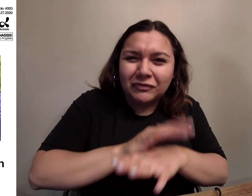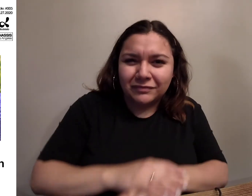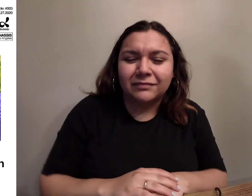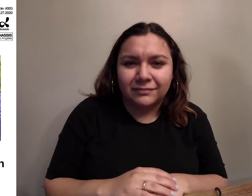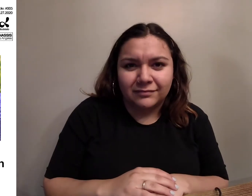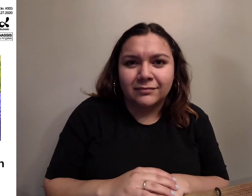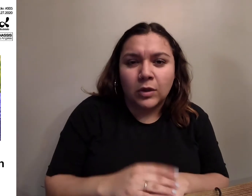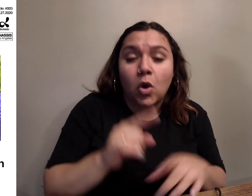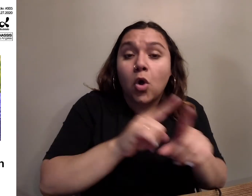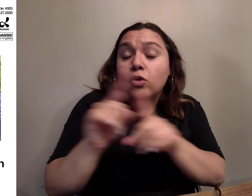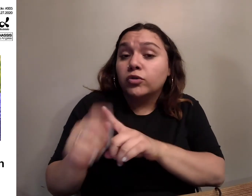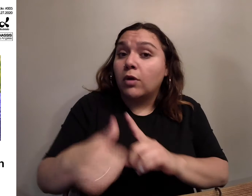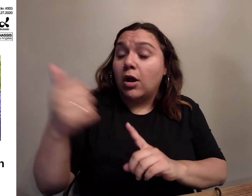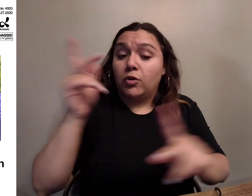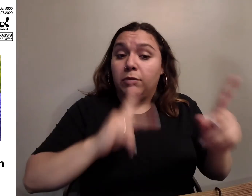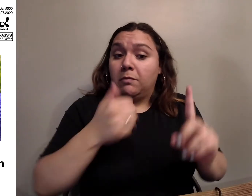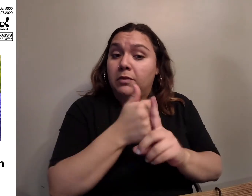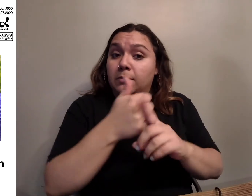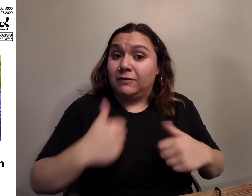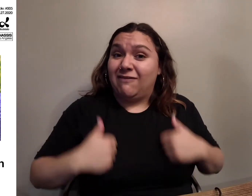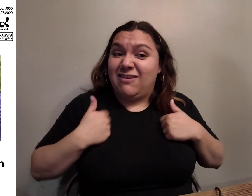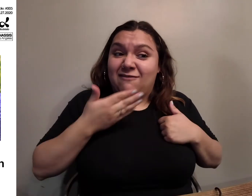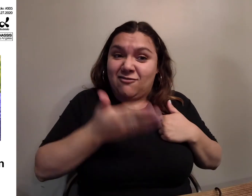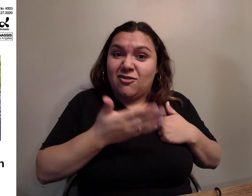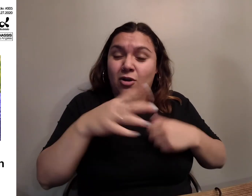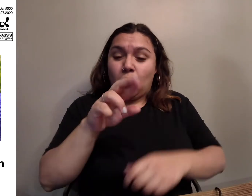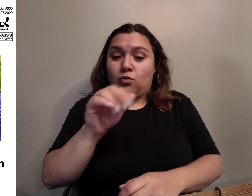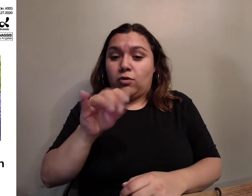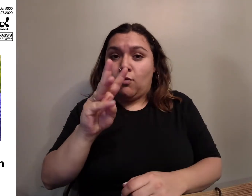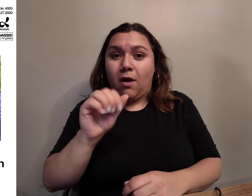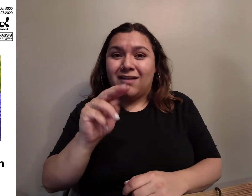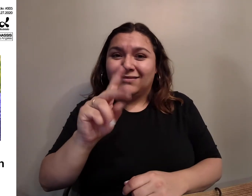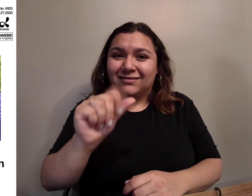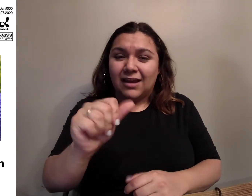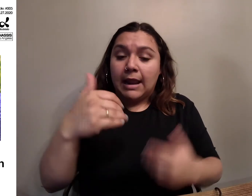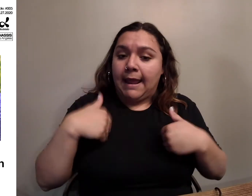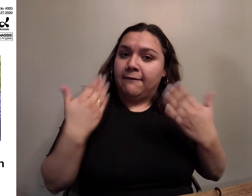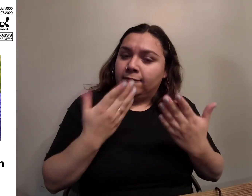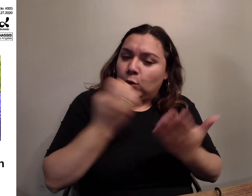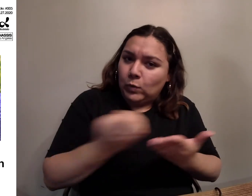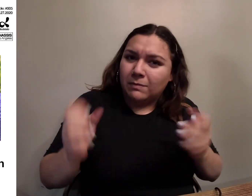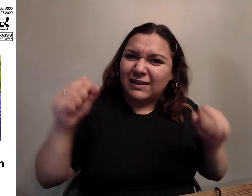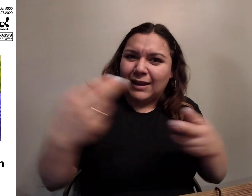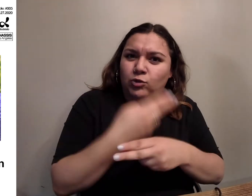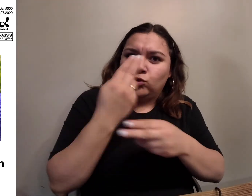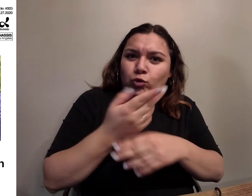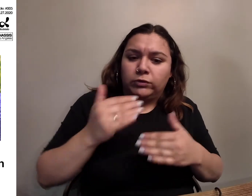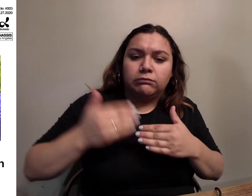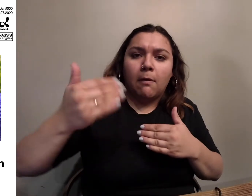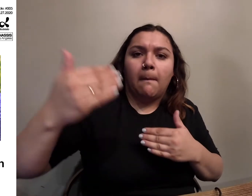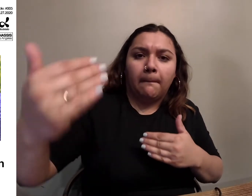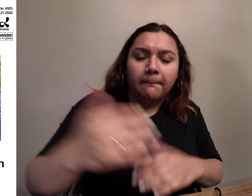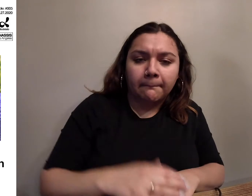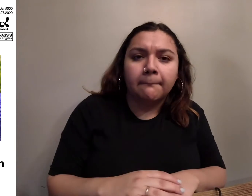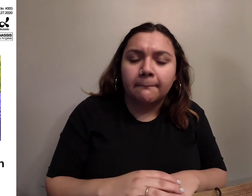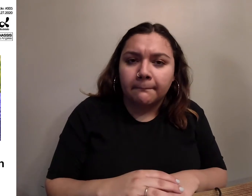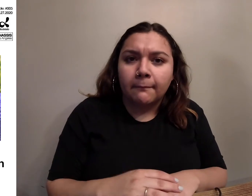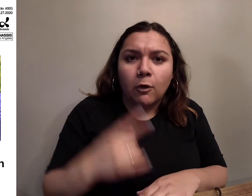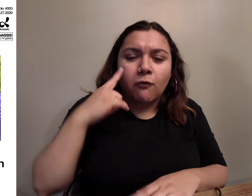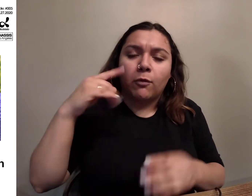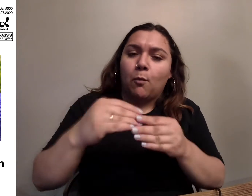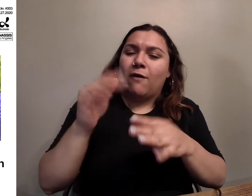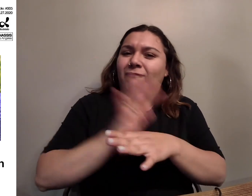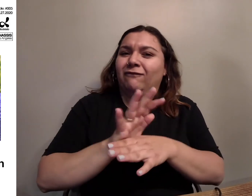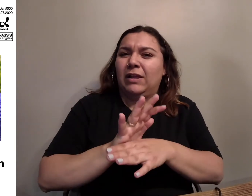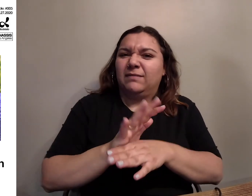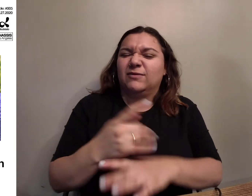other filmmakers, other Rwandan filmmakers who are up and coming, to have materials to work with, because for most films that have been done